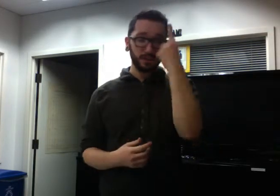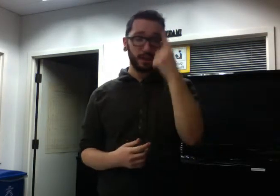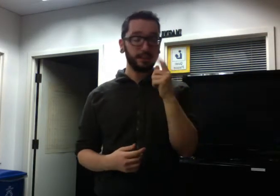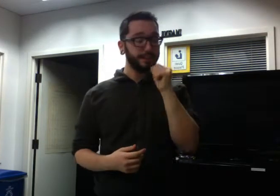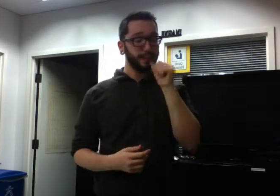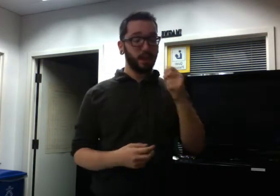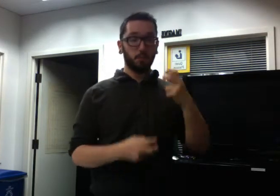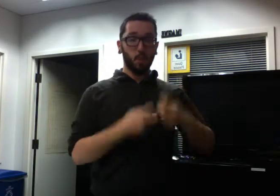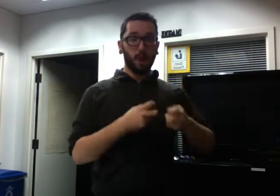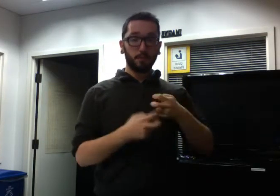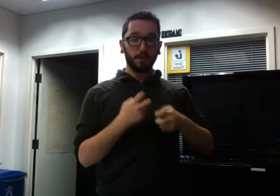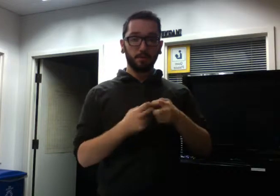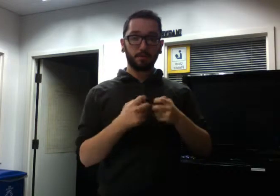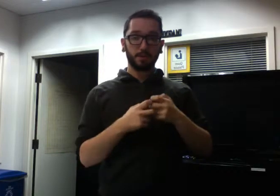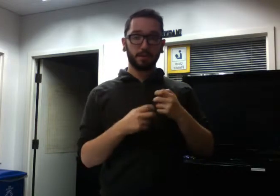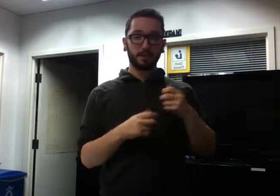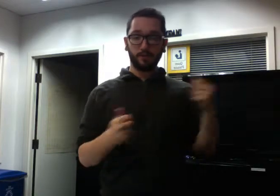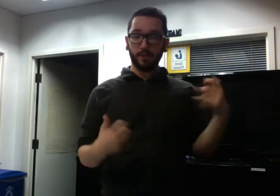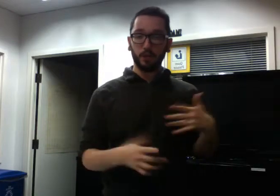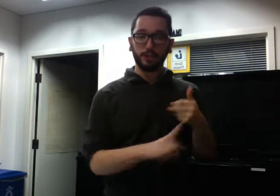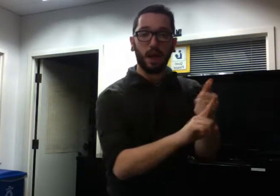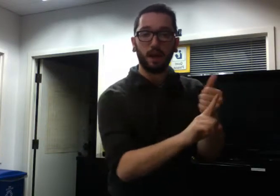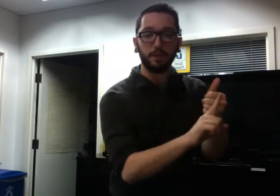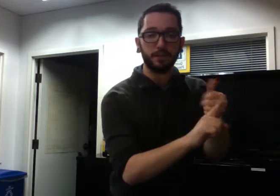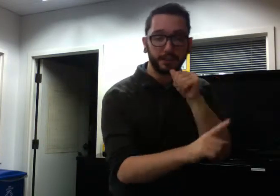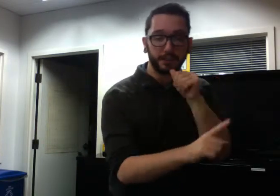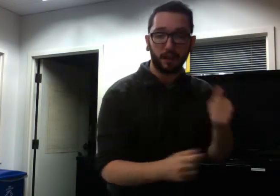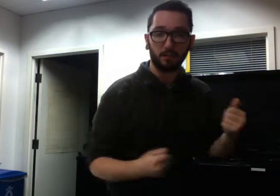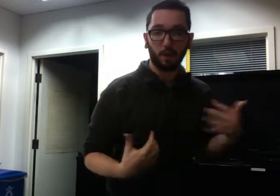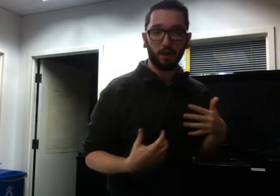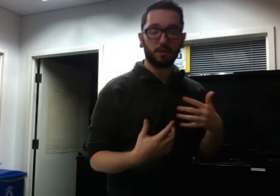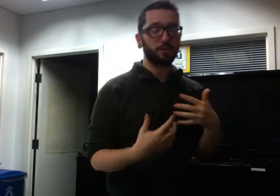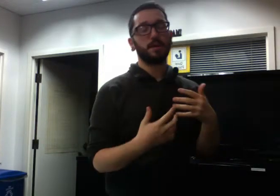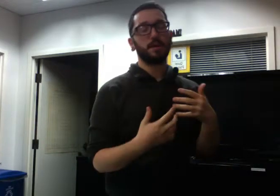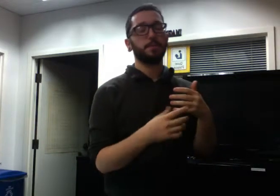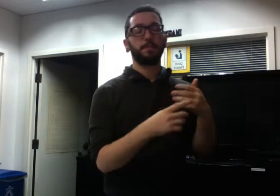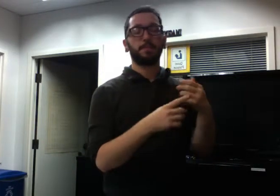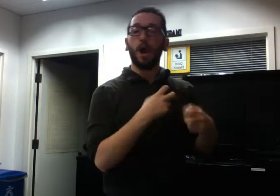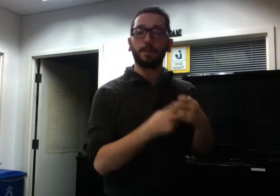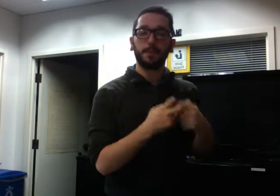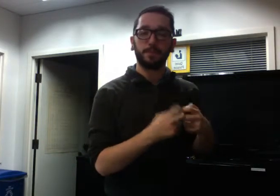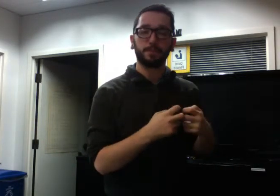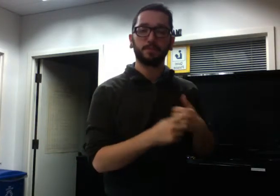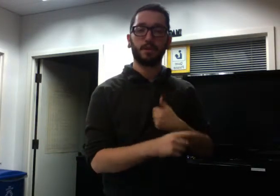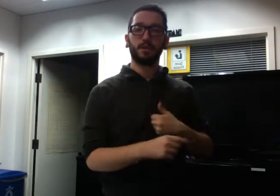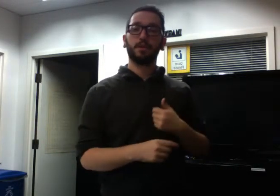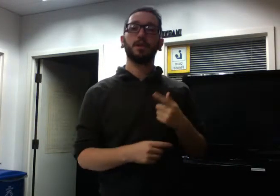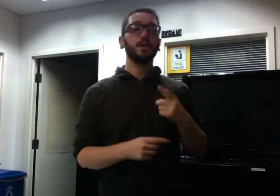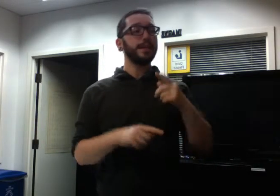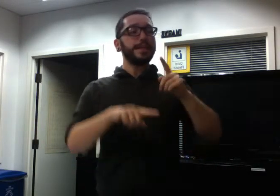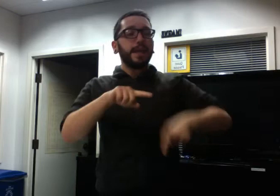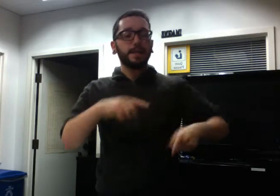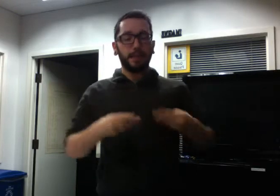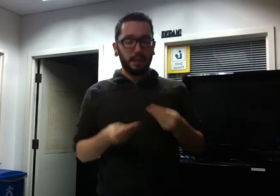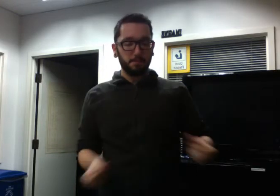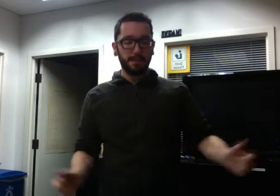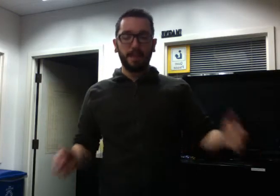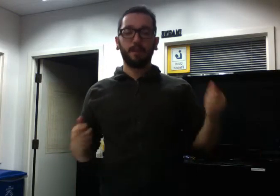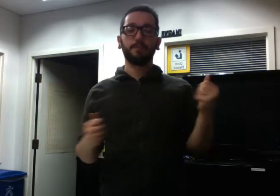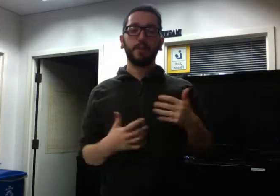with the fear is what determines how we live our lives. Although we can't eliminate fear, we can view it differently